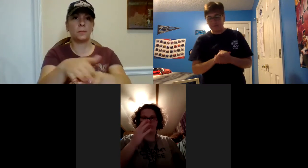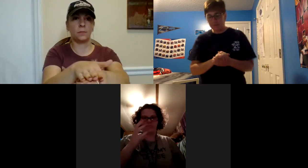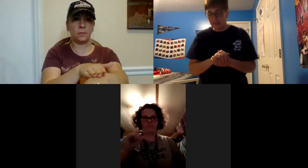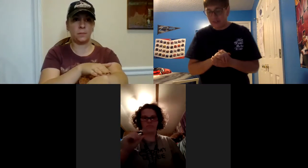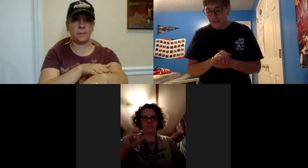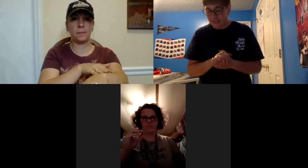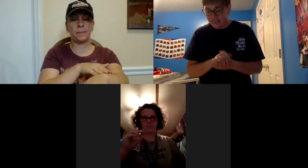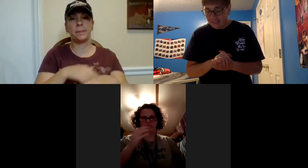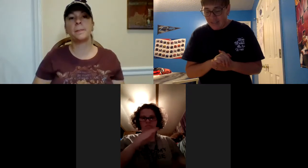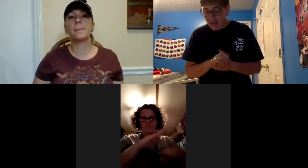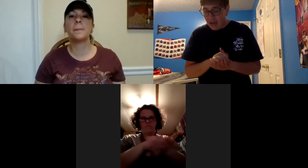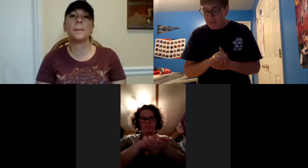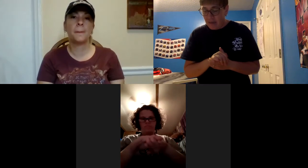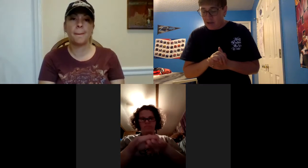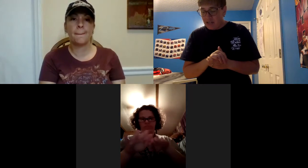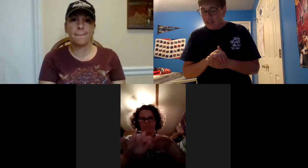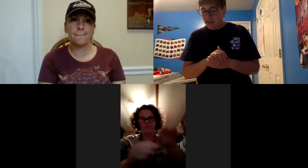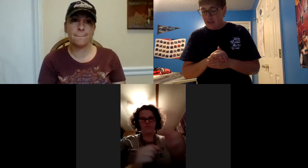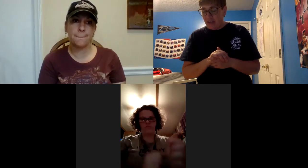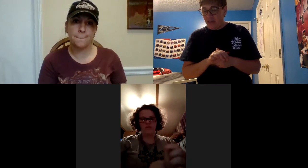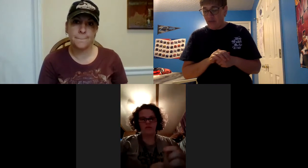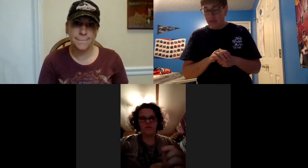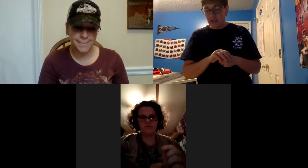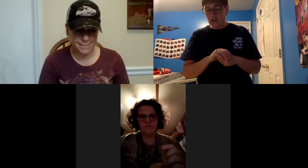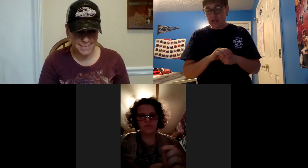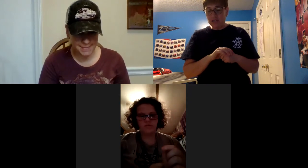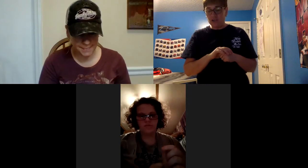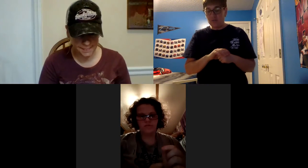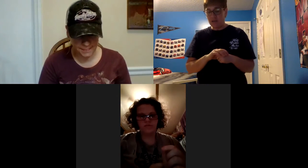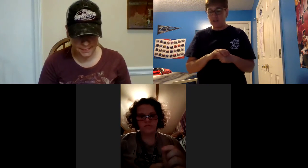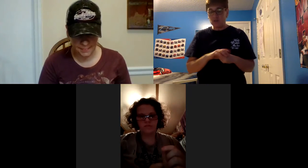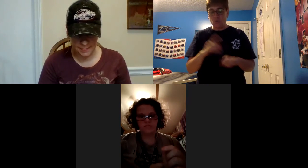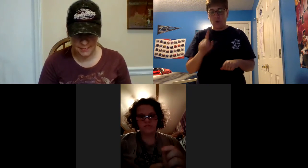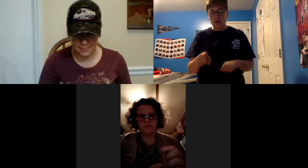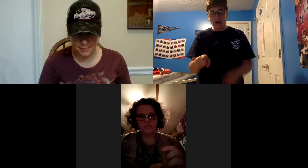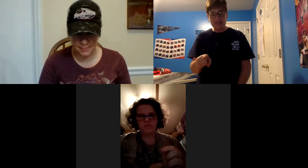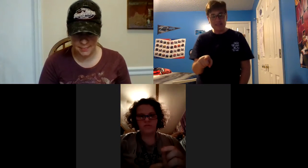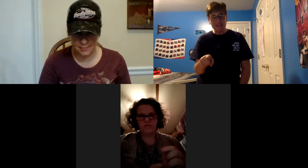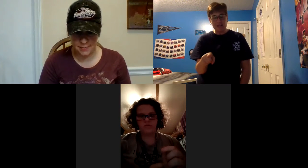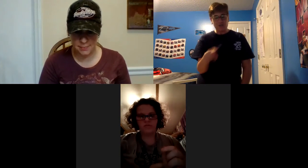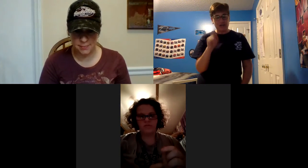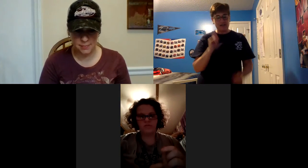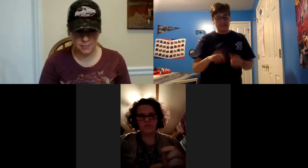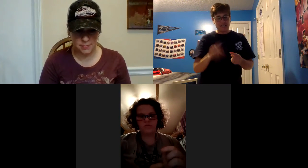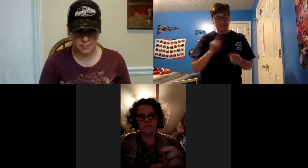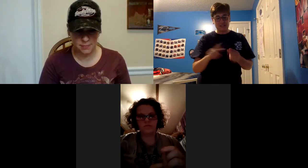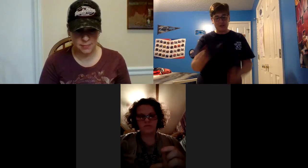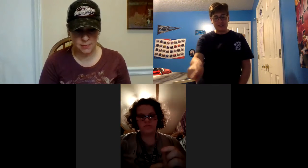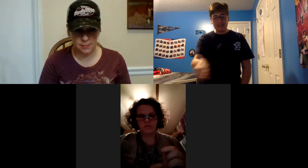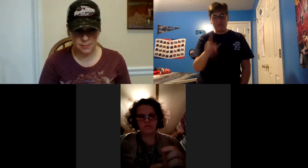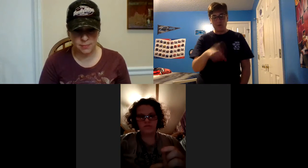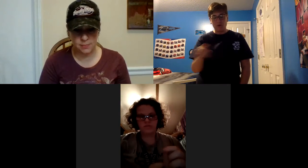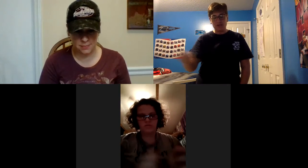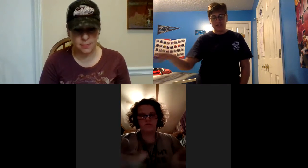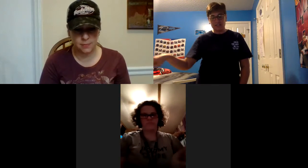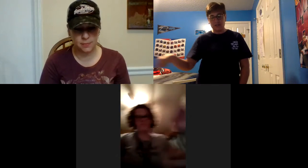Yep, good. Maybe you need to go to the bathroom because you drank too much water. I think I took out the tea and soda because